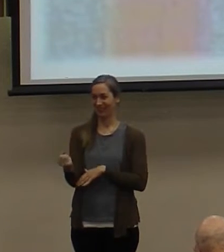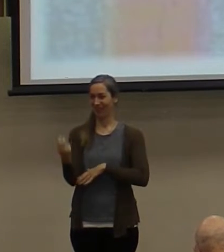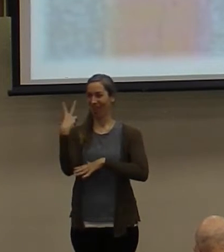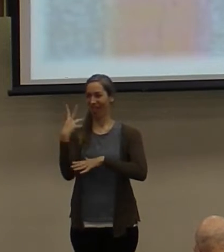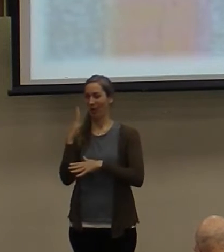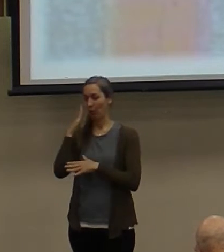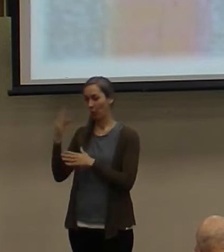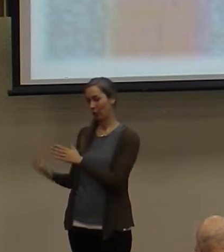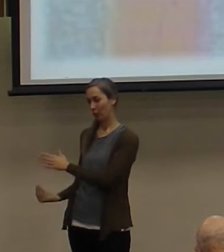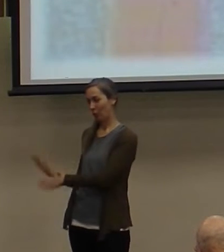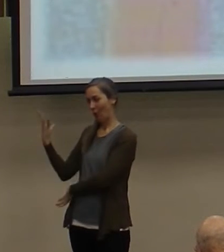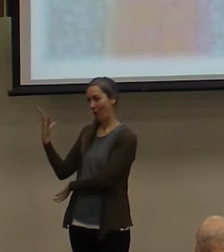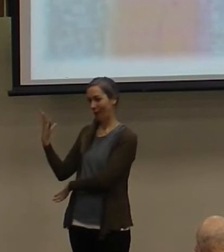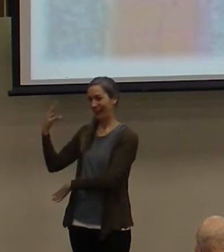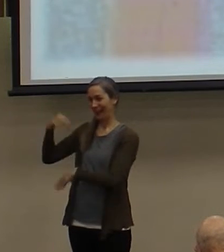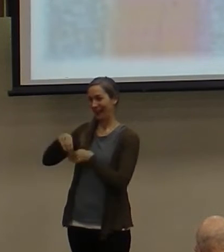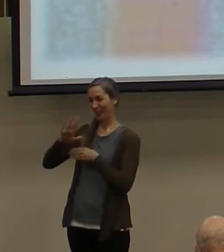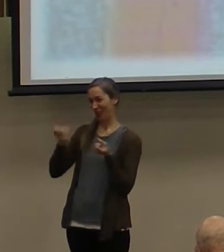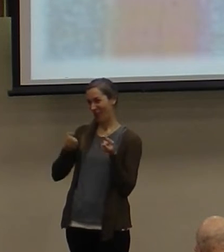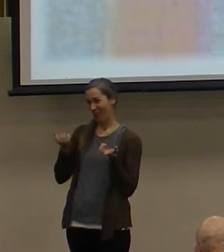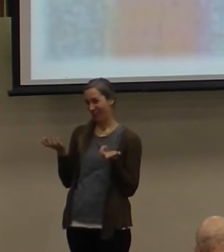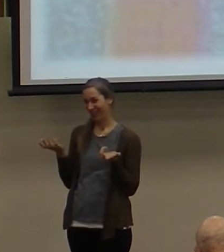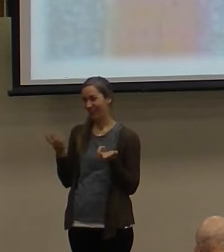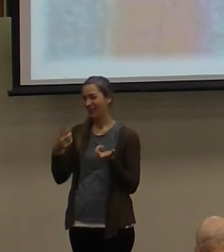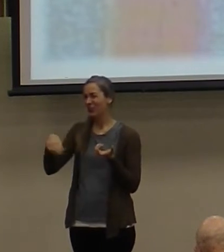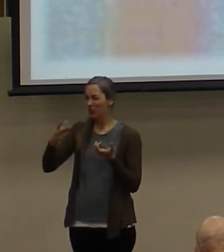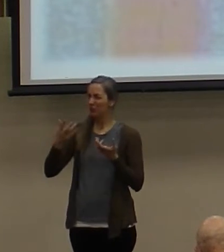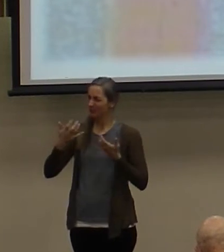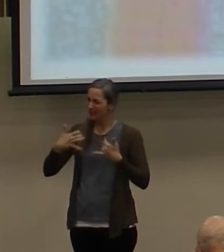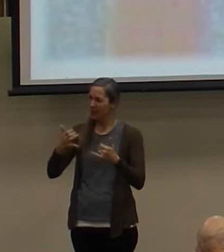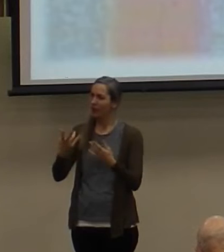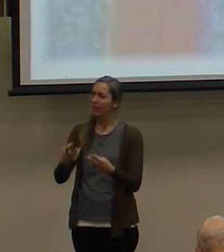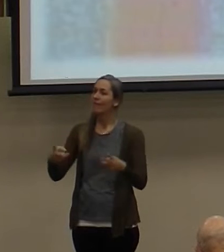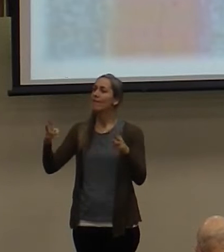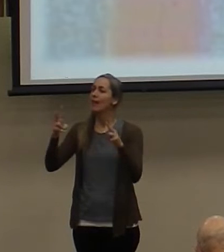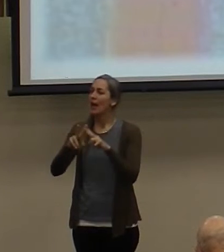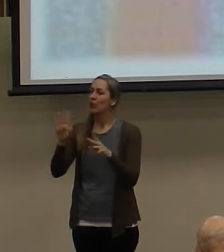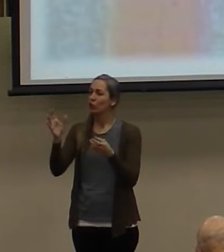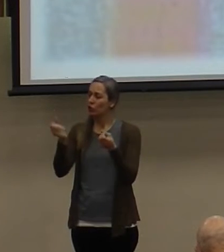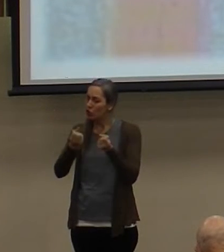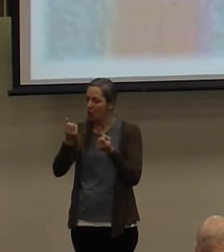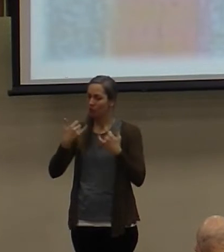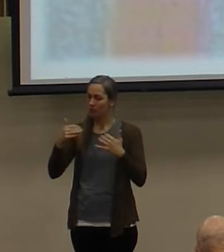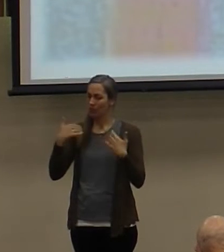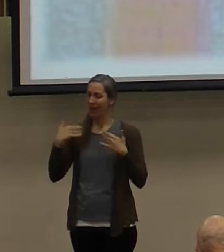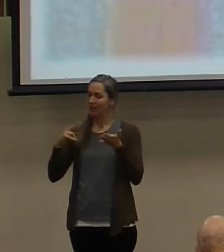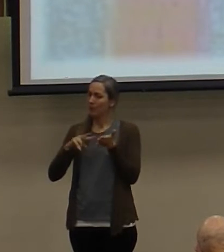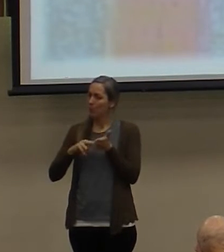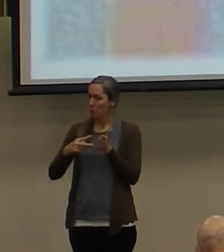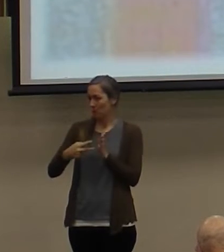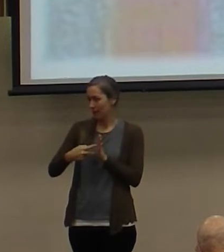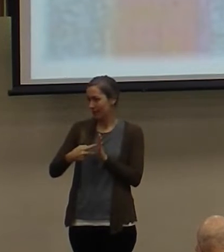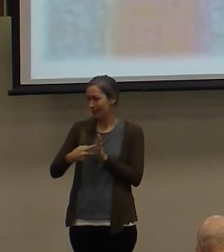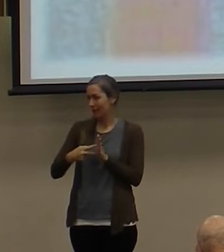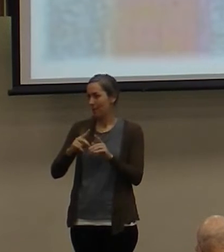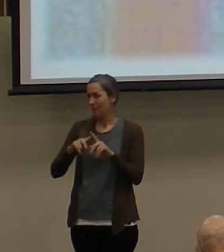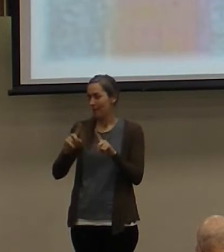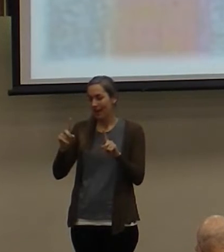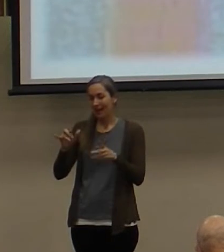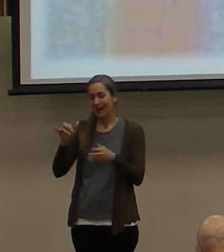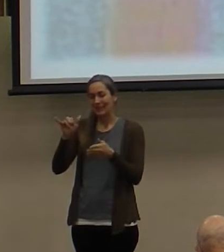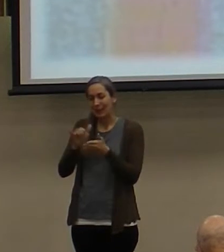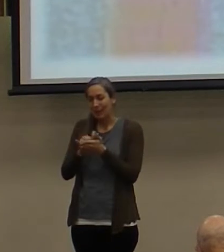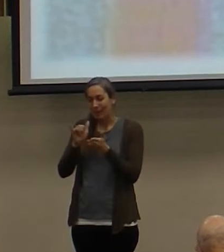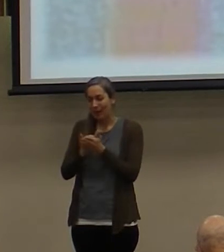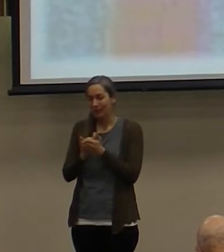Now, you still value your car. It still serves its purpose, but it's almost impossible to